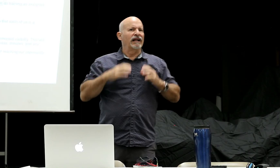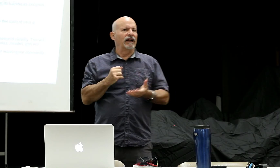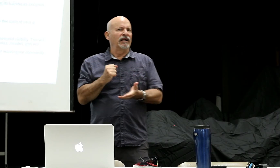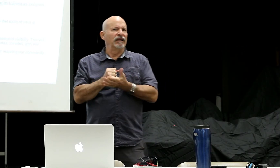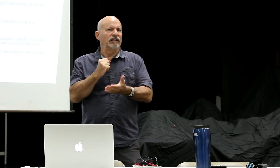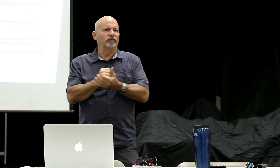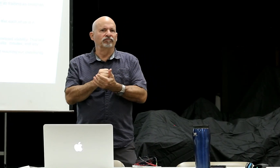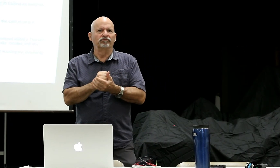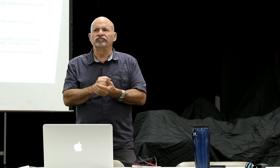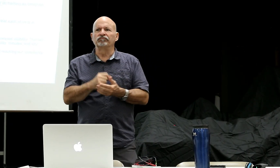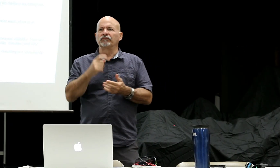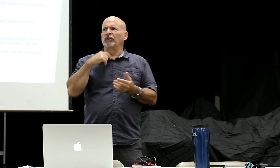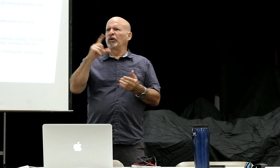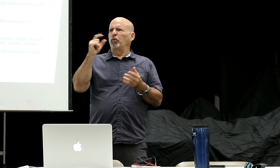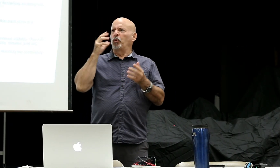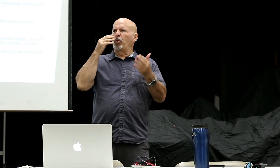My name is Meredith,